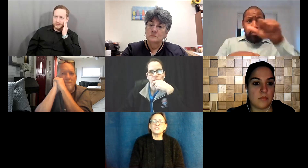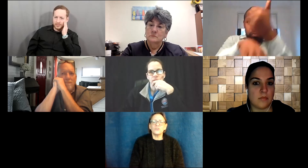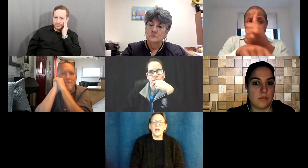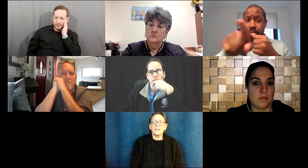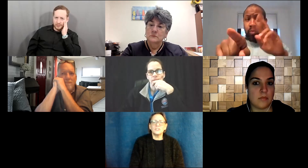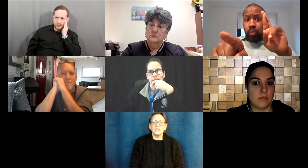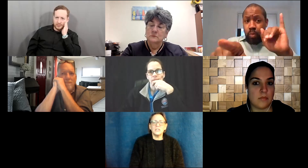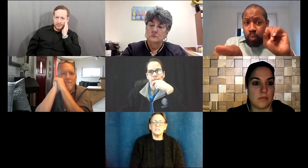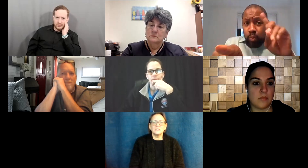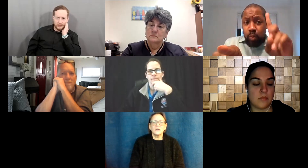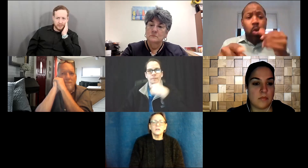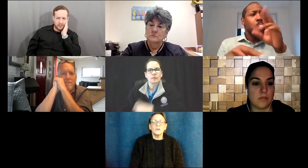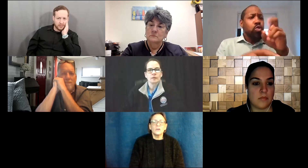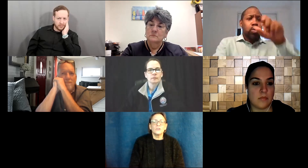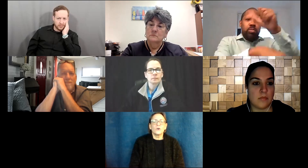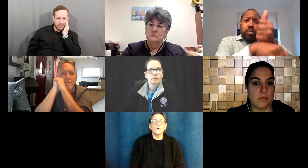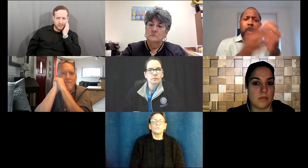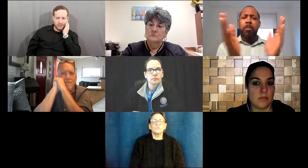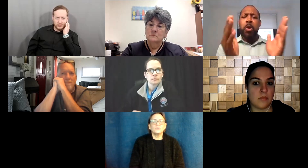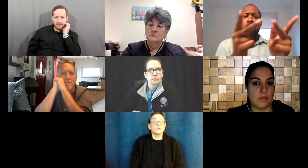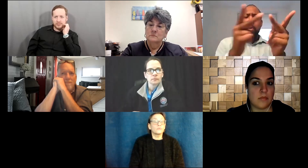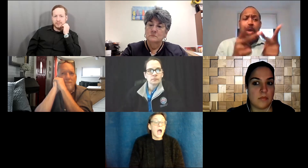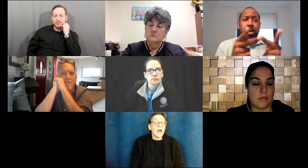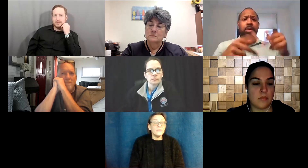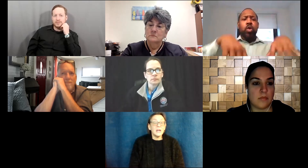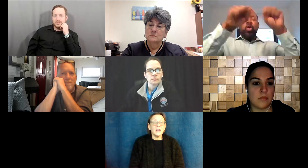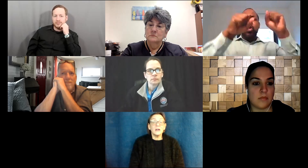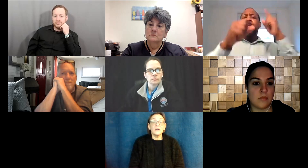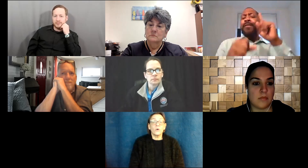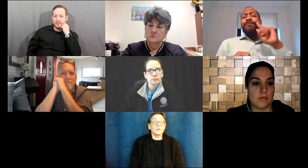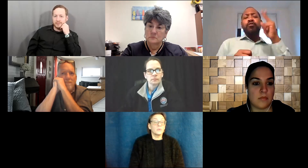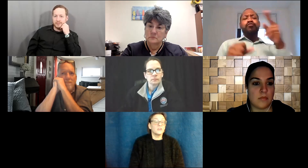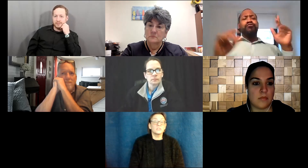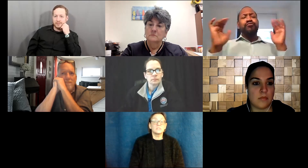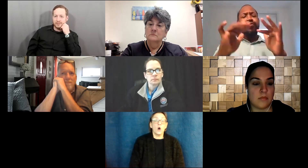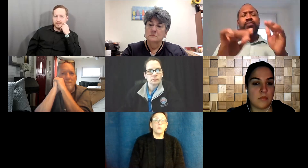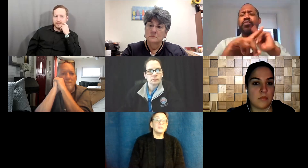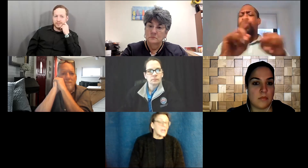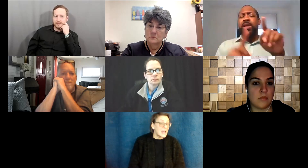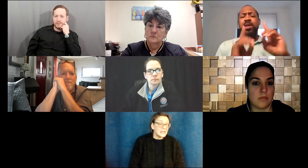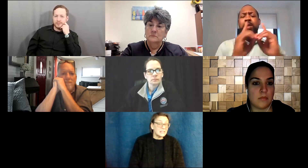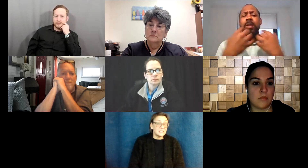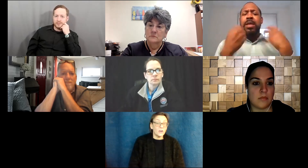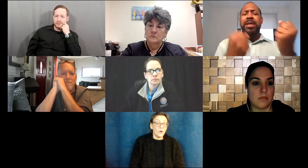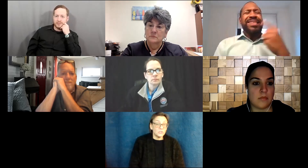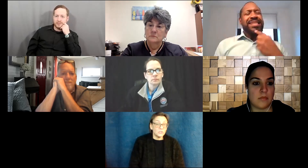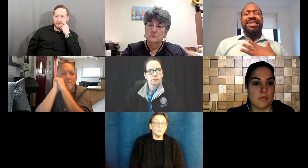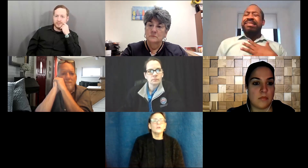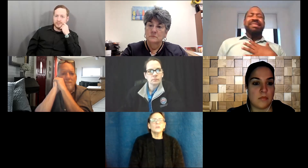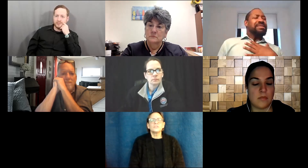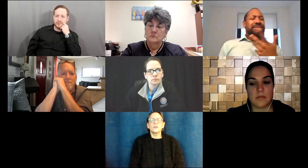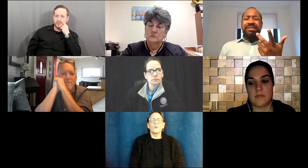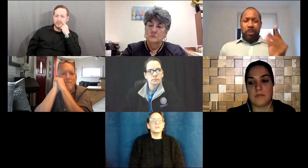different strategies. You know, do you need a ride there or can we get you a small place to go